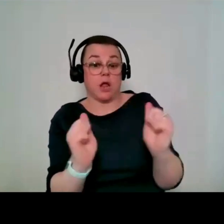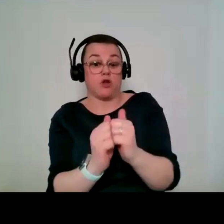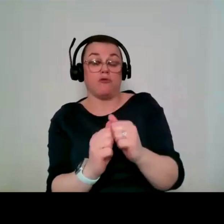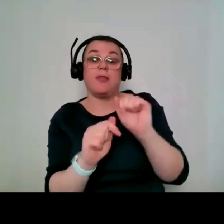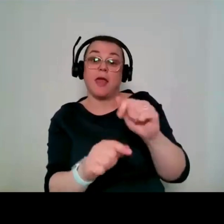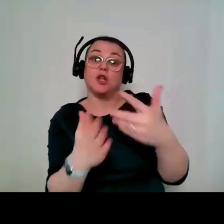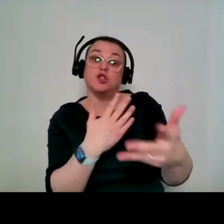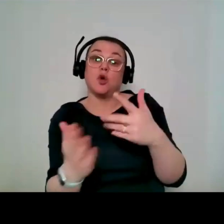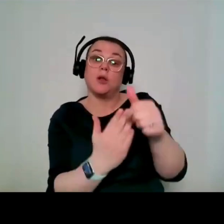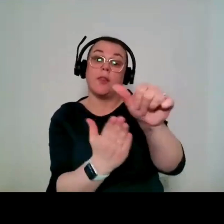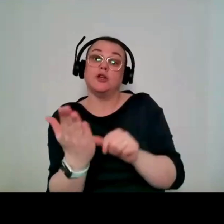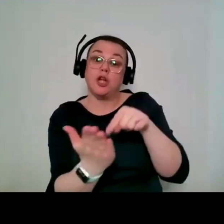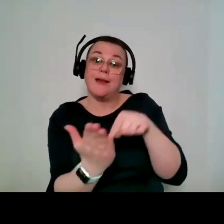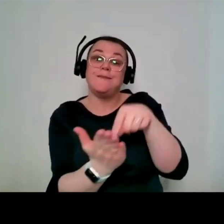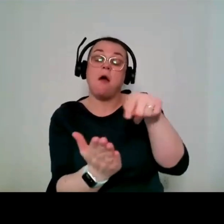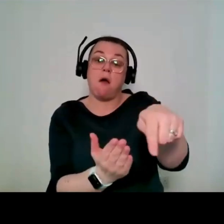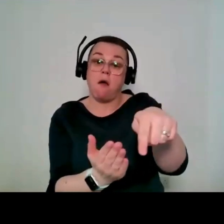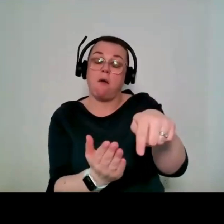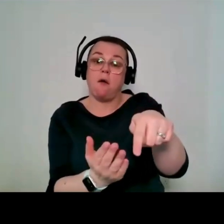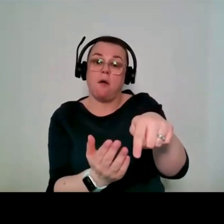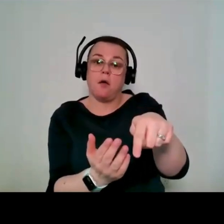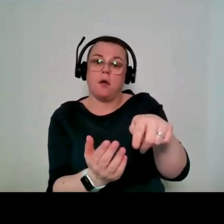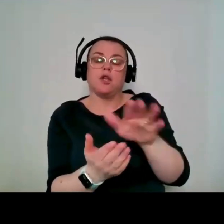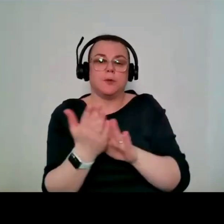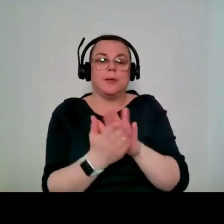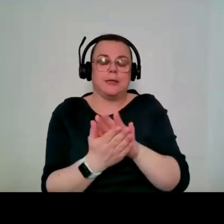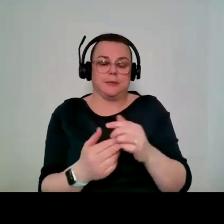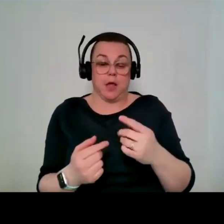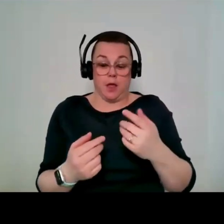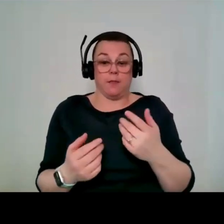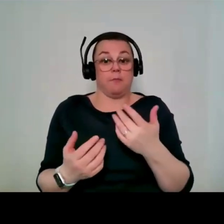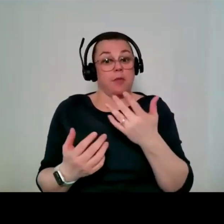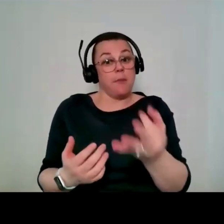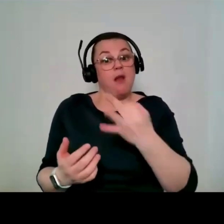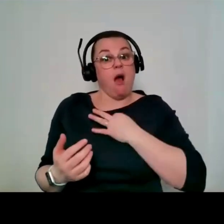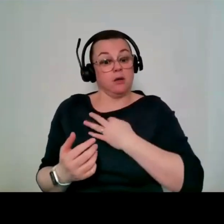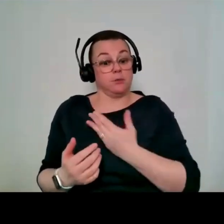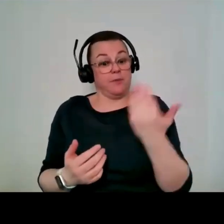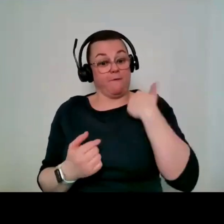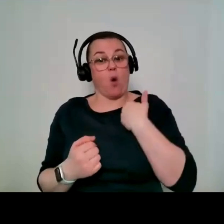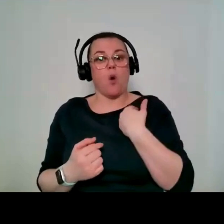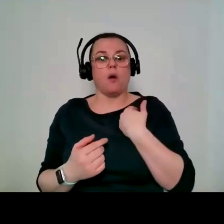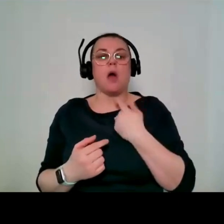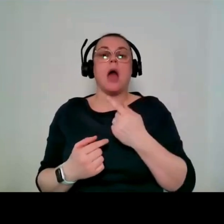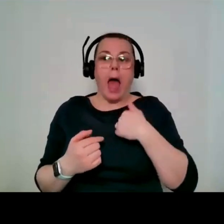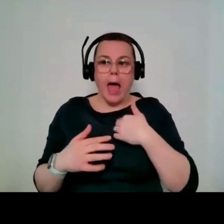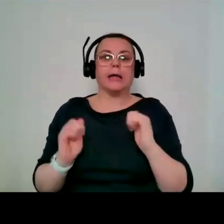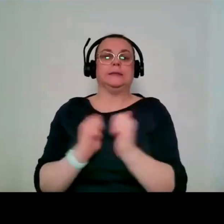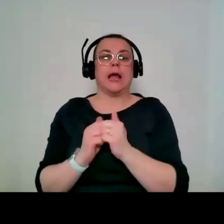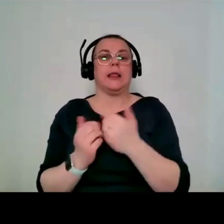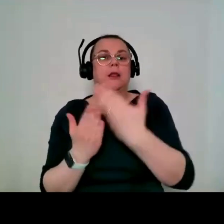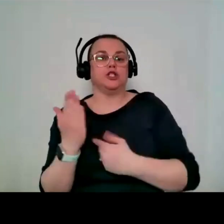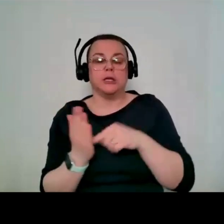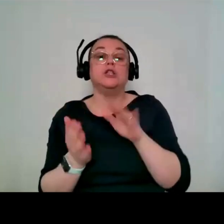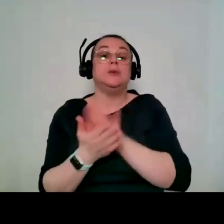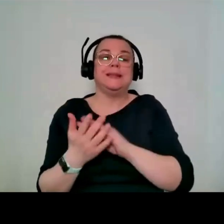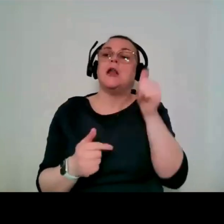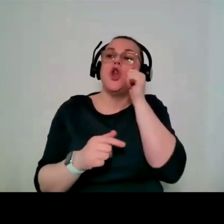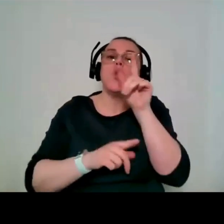agenda, until I knew what was going to be discussed at the meeting. So it's really important.